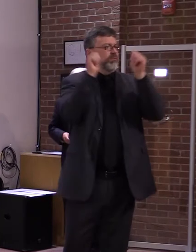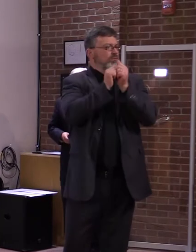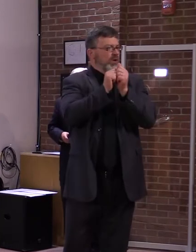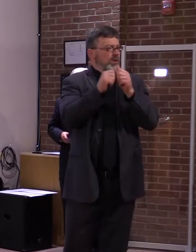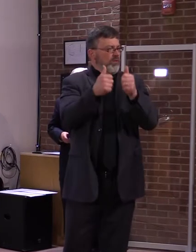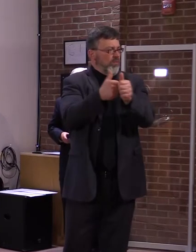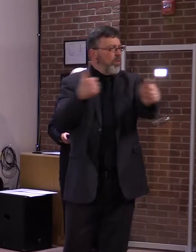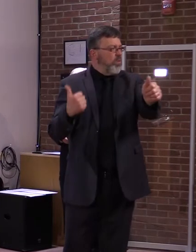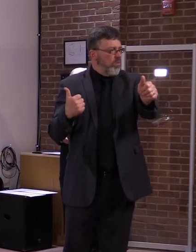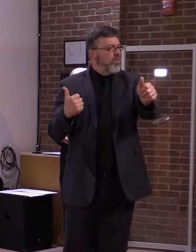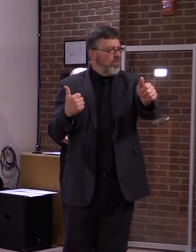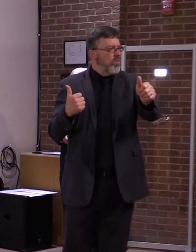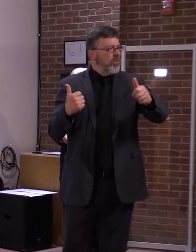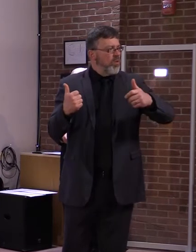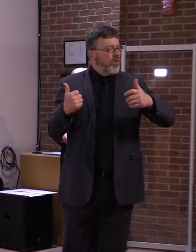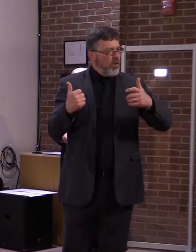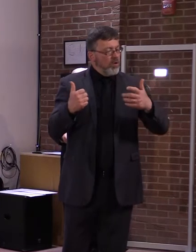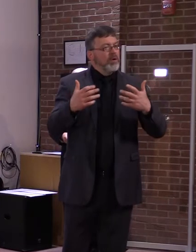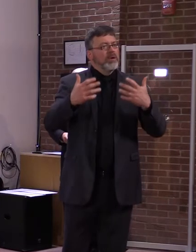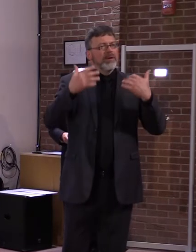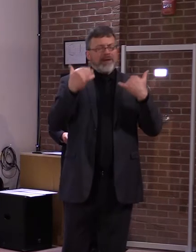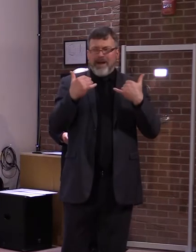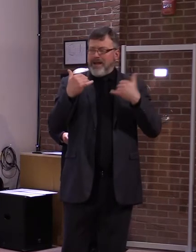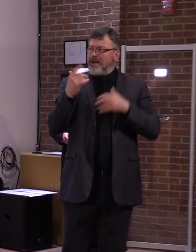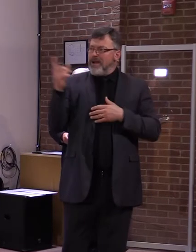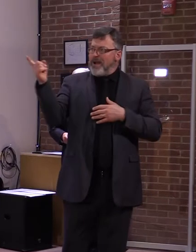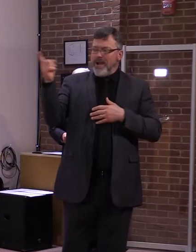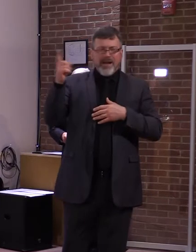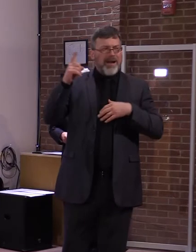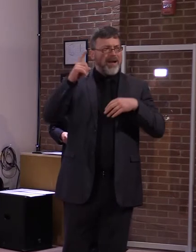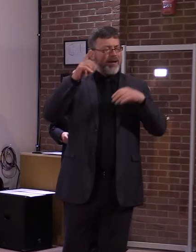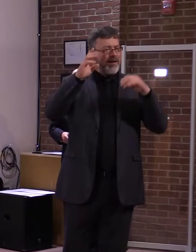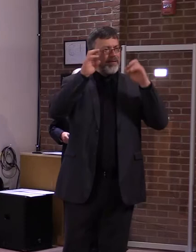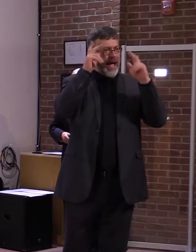Why foreclose that possibility with the reinstitution